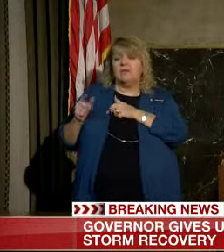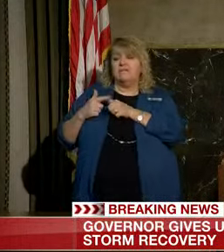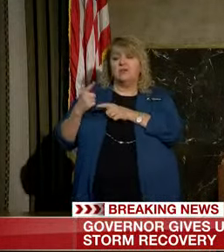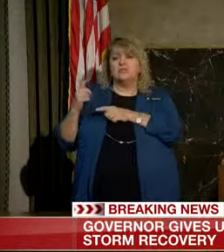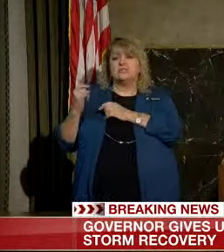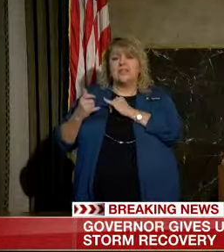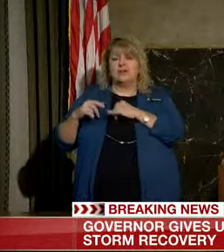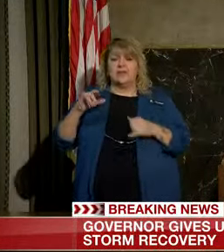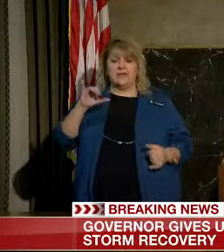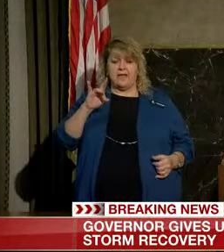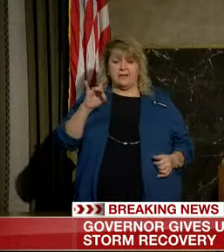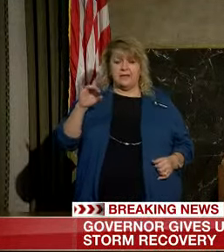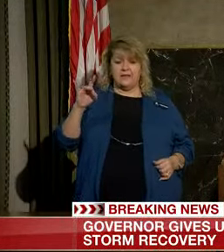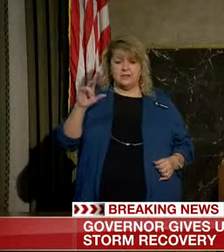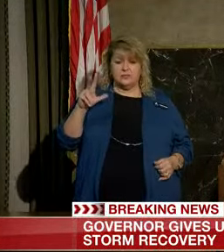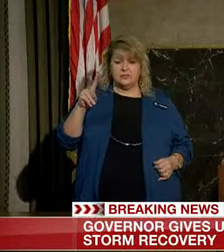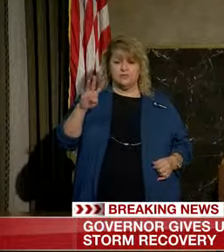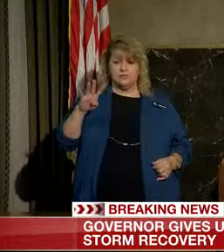888-524-3578.